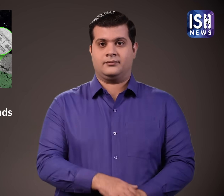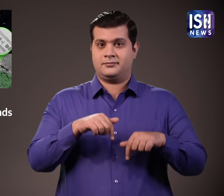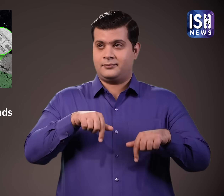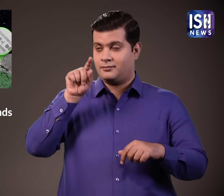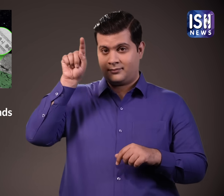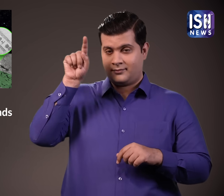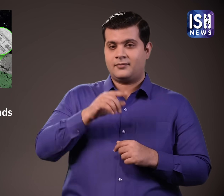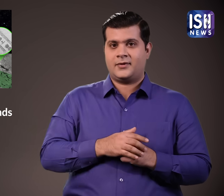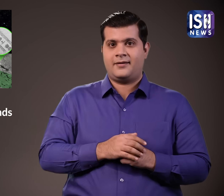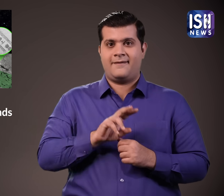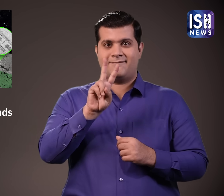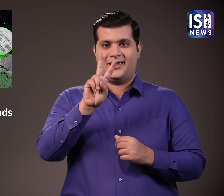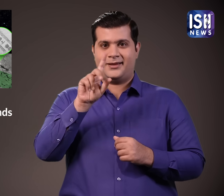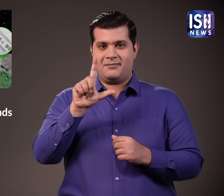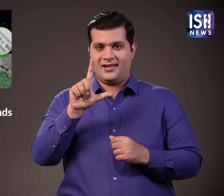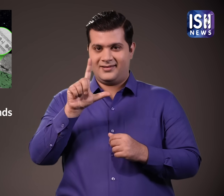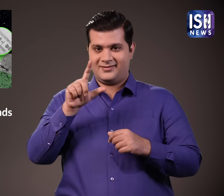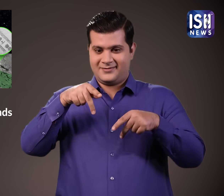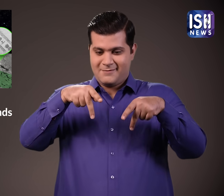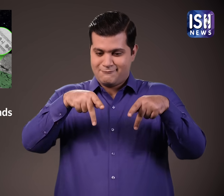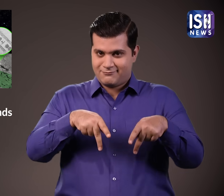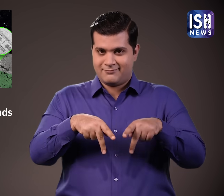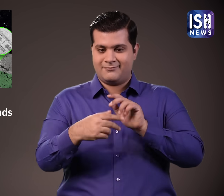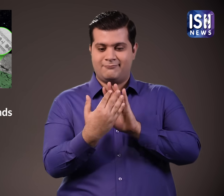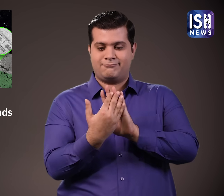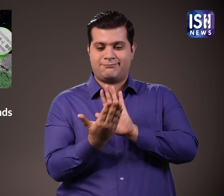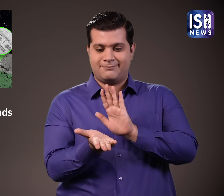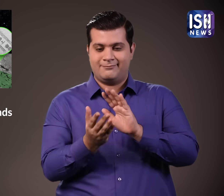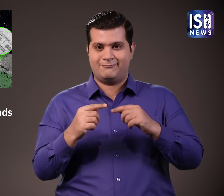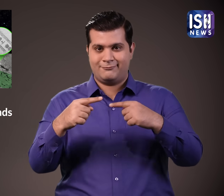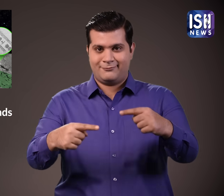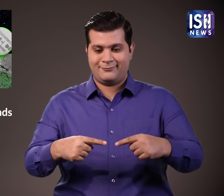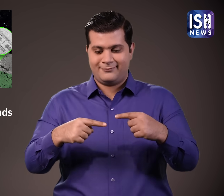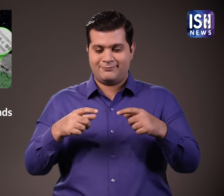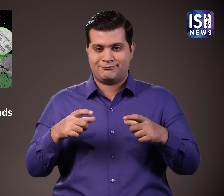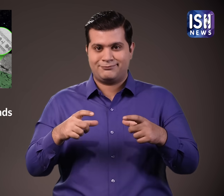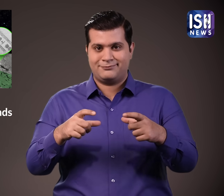Now that the Vikram lander has landed on the moon and the Pragyaan rover has emerged,